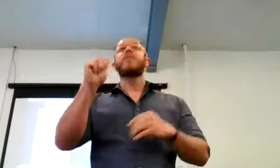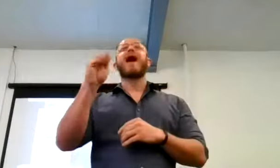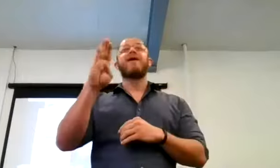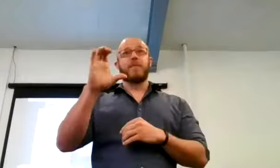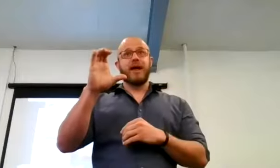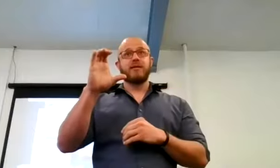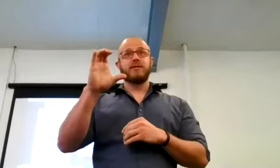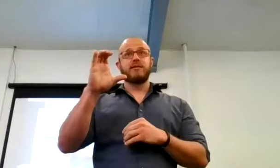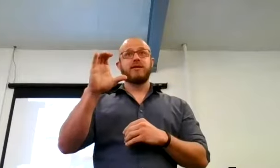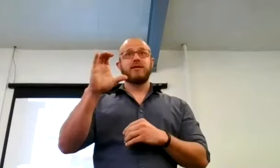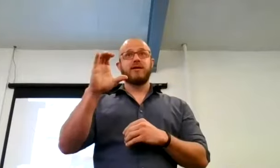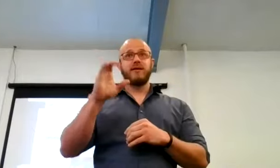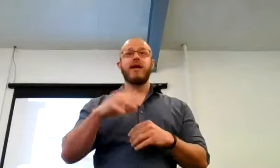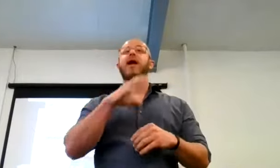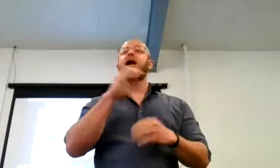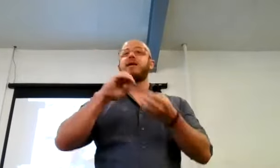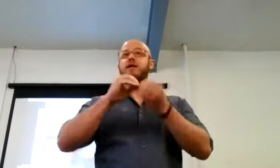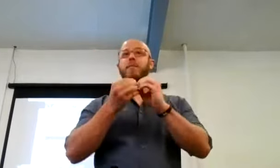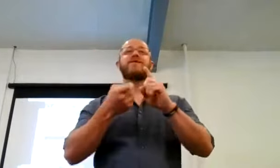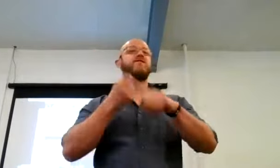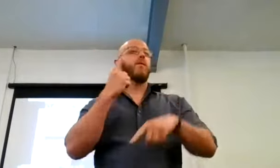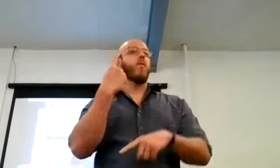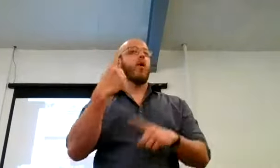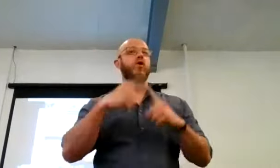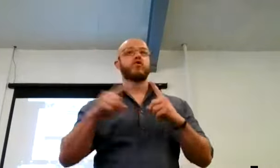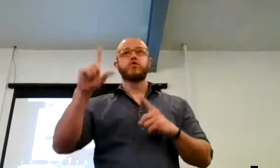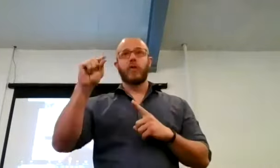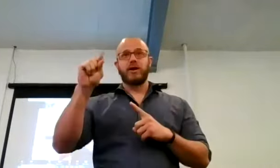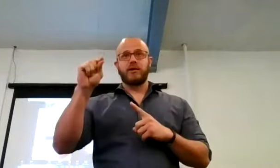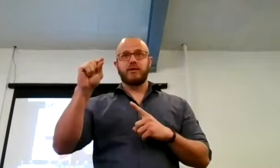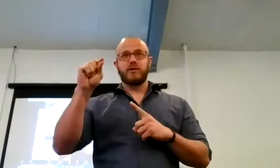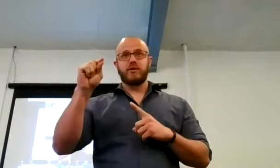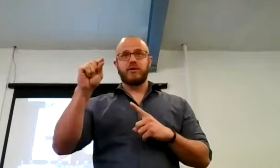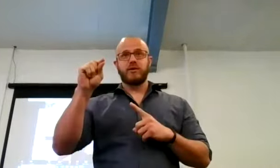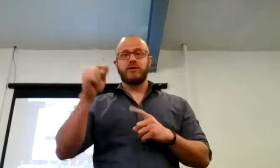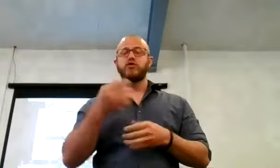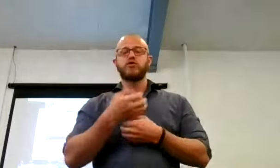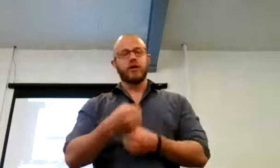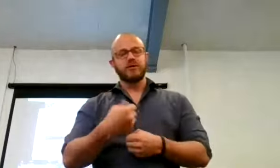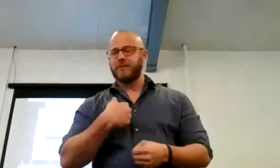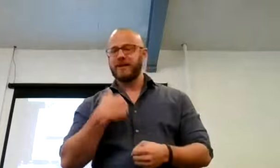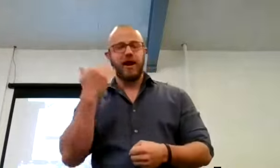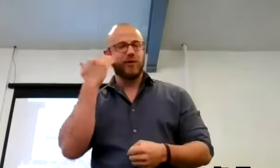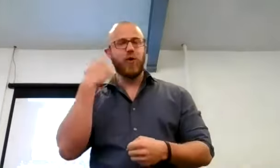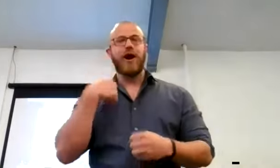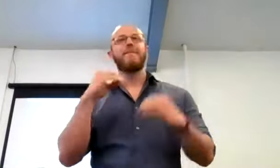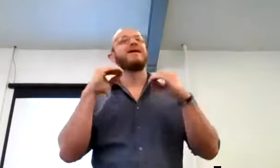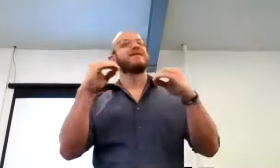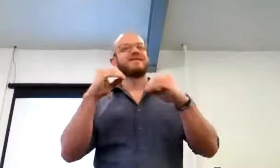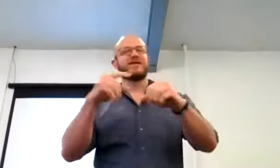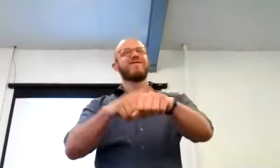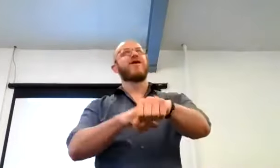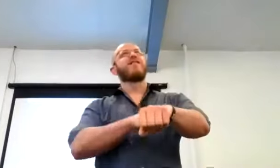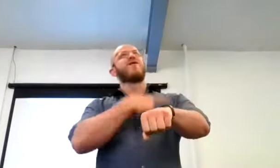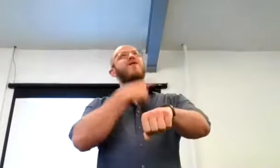today I will teach you the alphabet and the numbers from 1 through 20. So trust me, I know I've